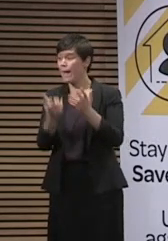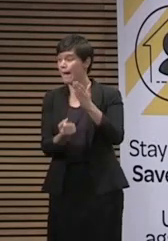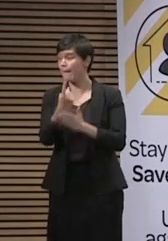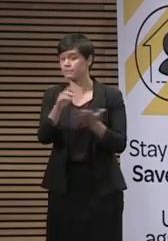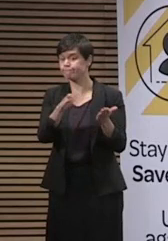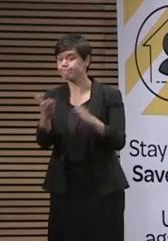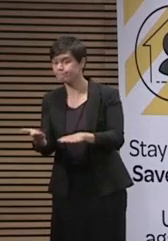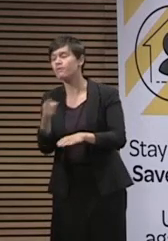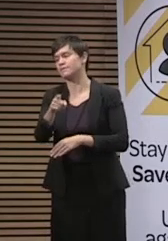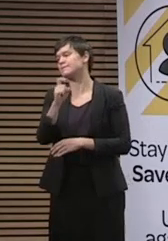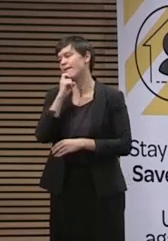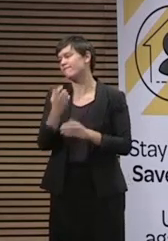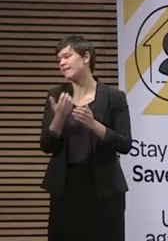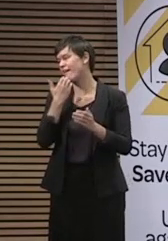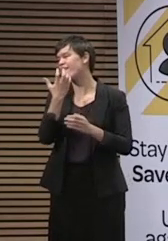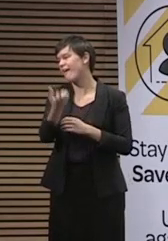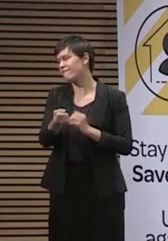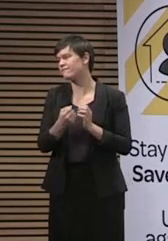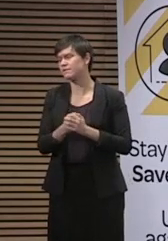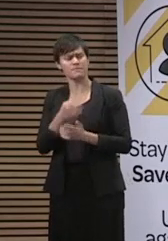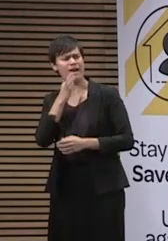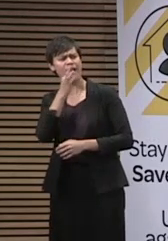Okay. Do we know how the patient got COVID-19?